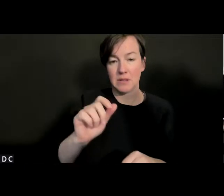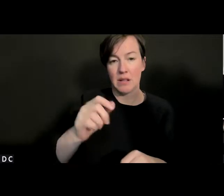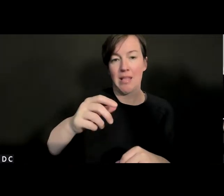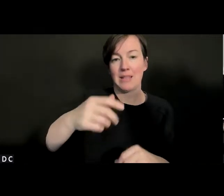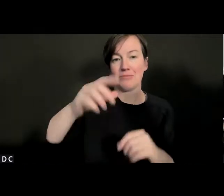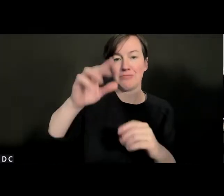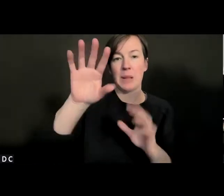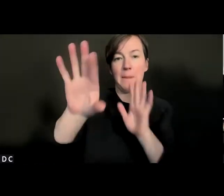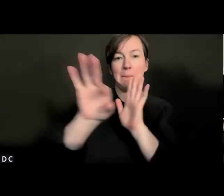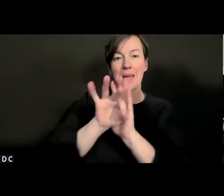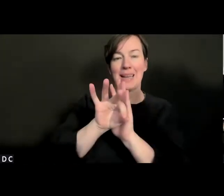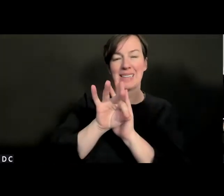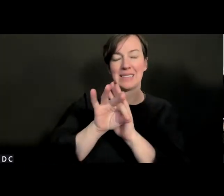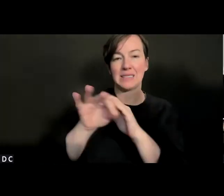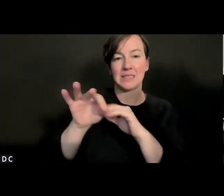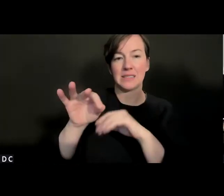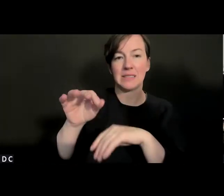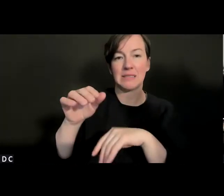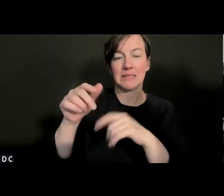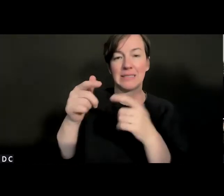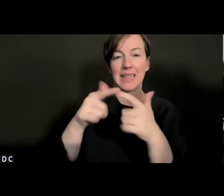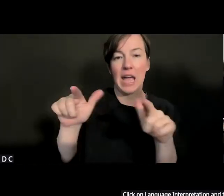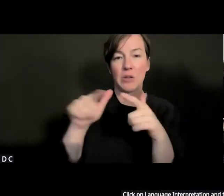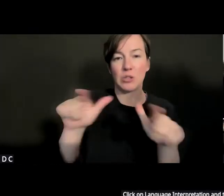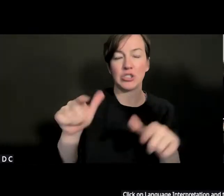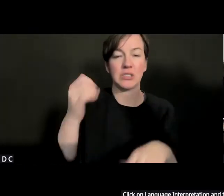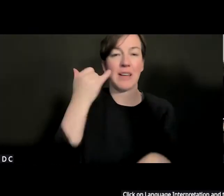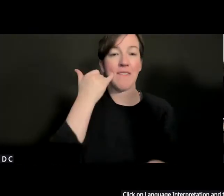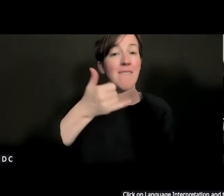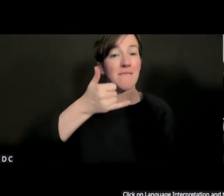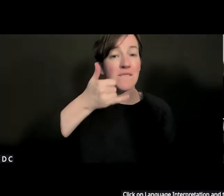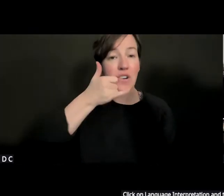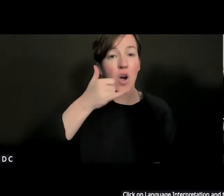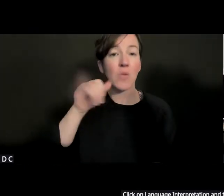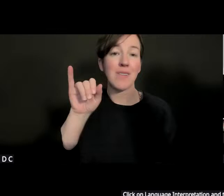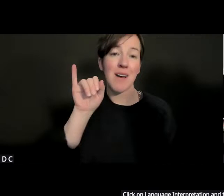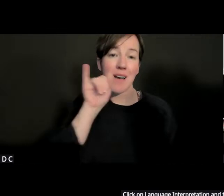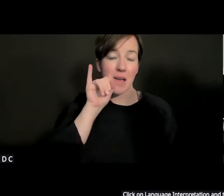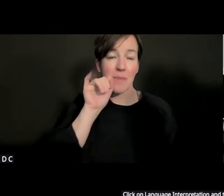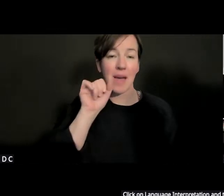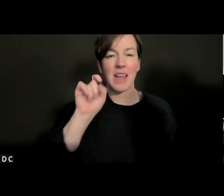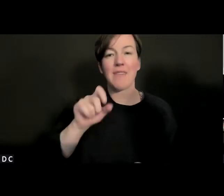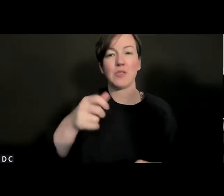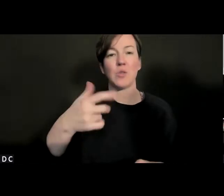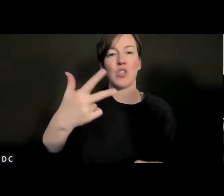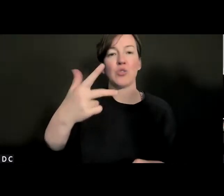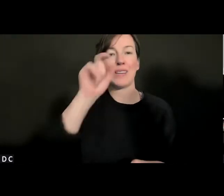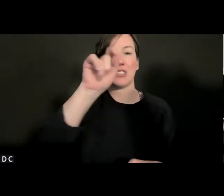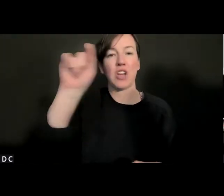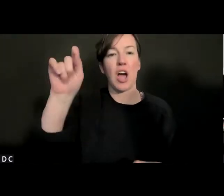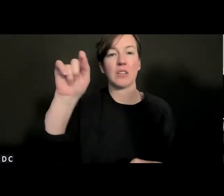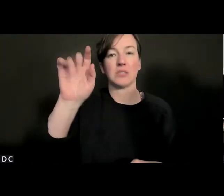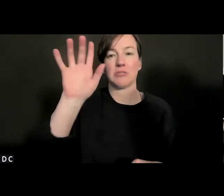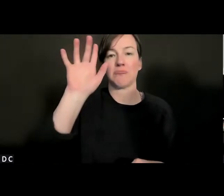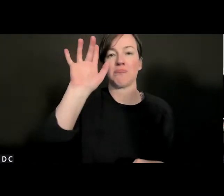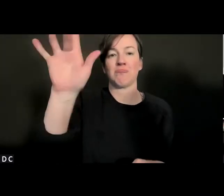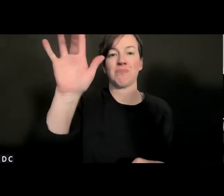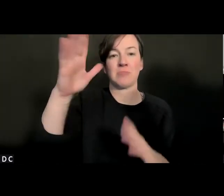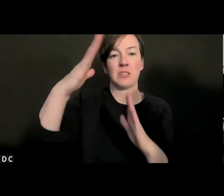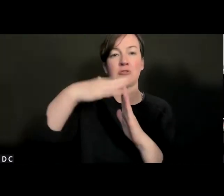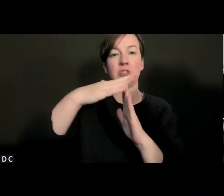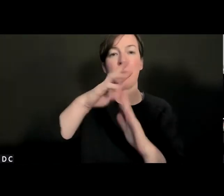English. If you are on your phone, iPad, or similar device, then locate the three-dot menu on the upper right corner of your